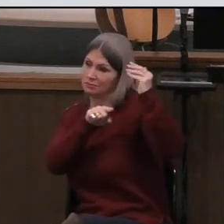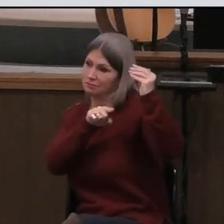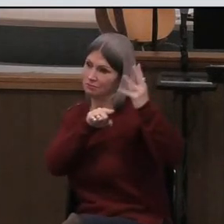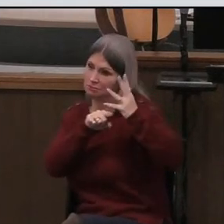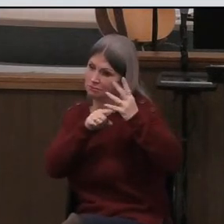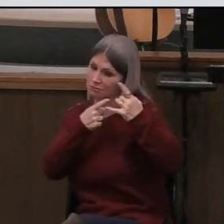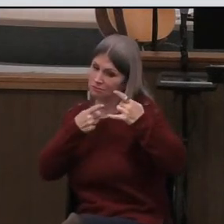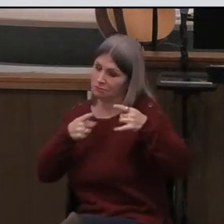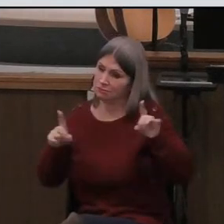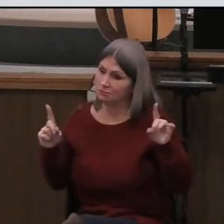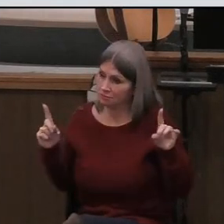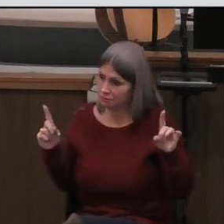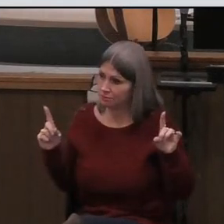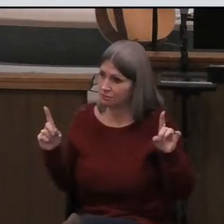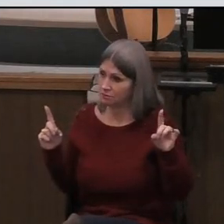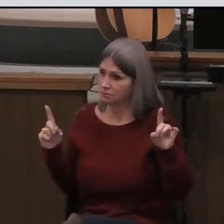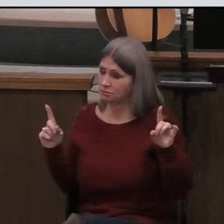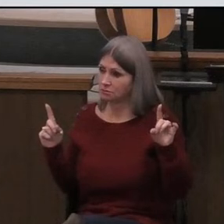me."